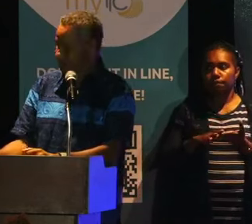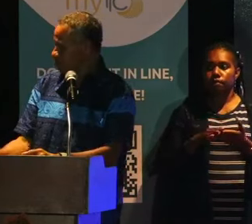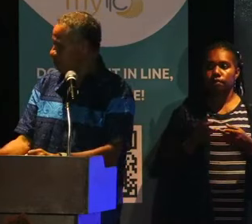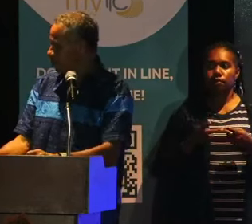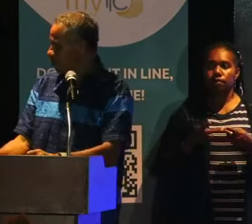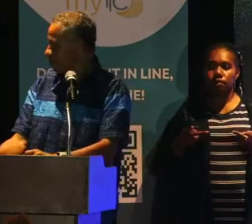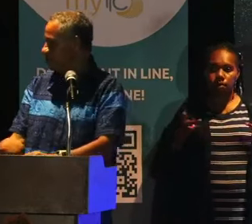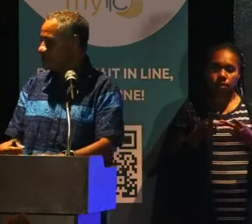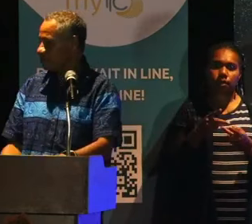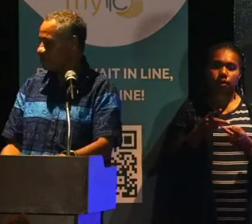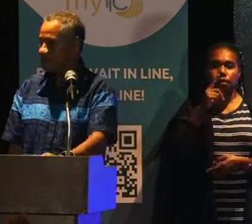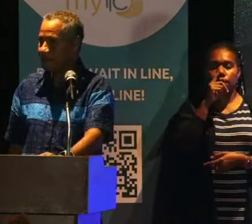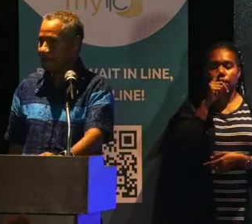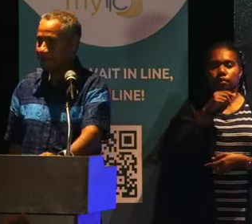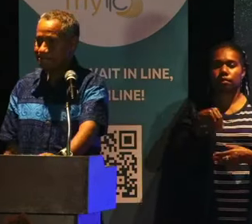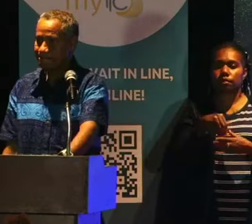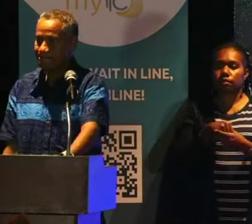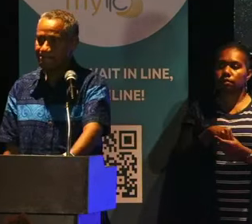Thank you.